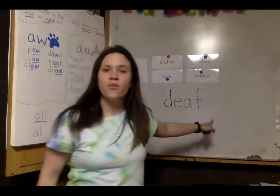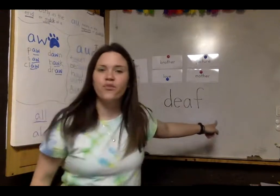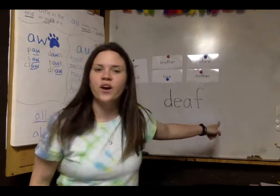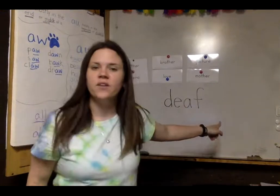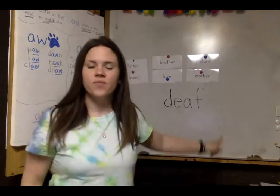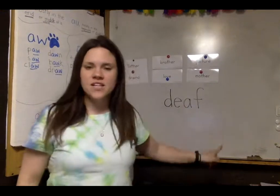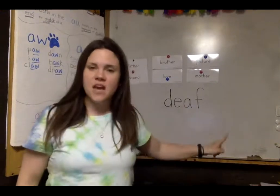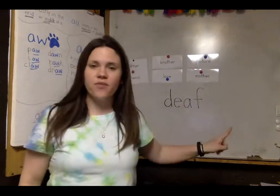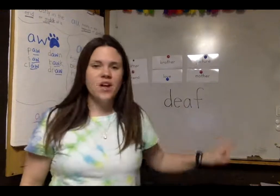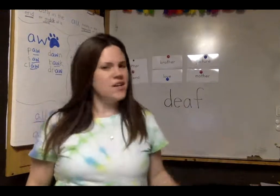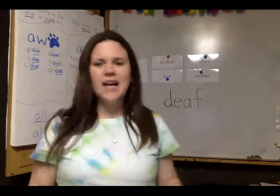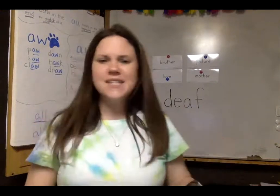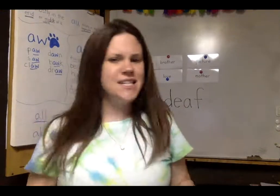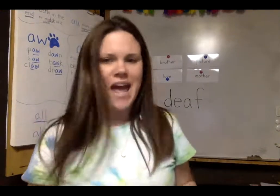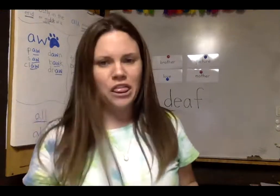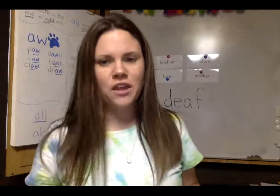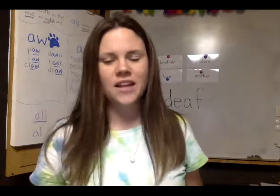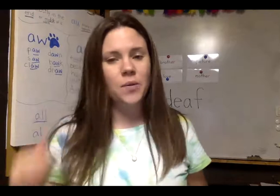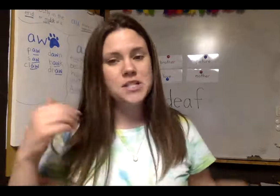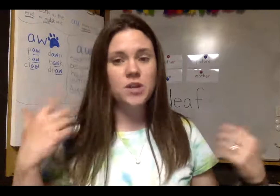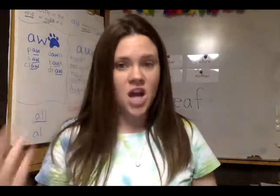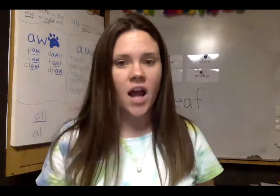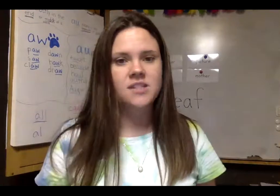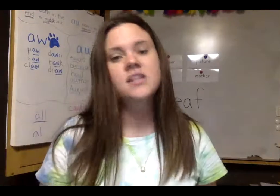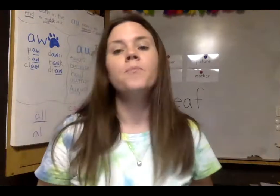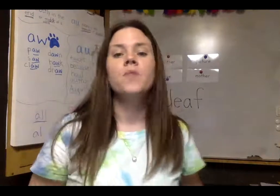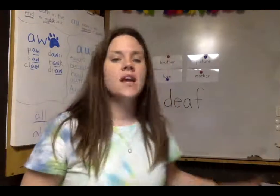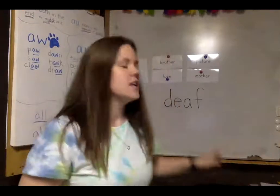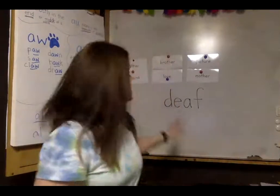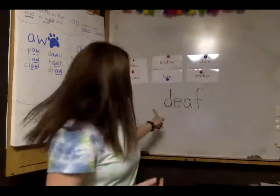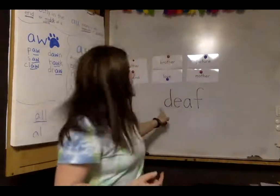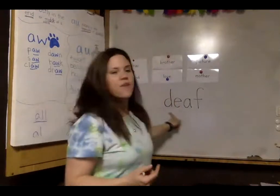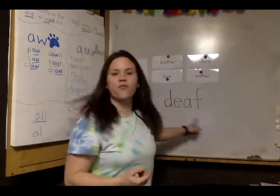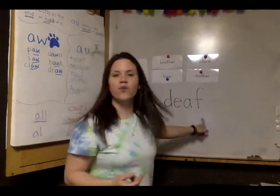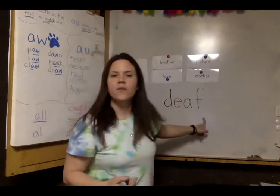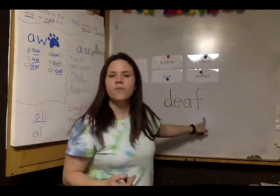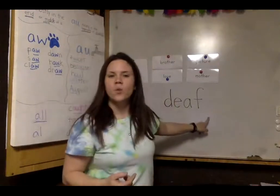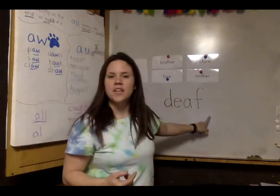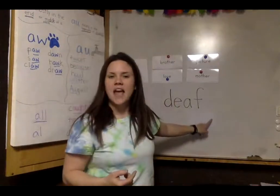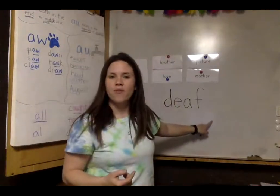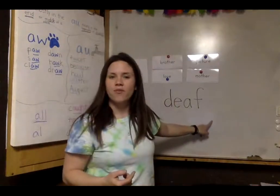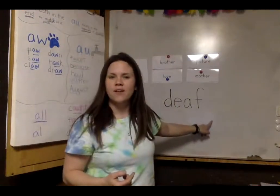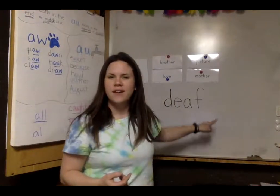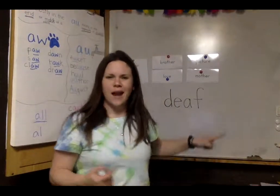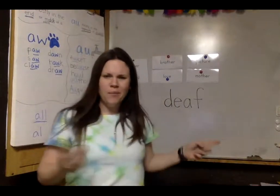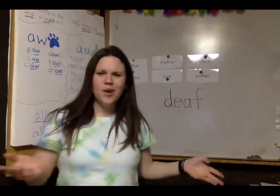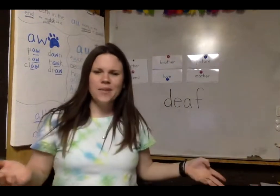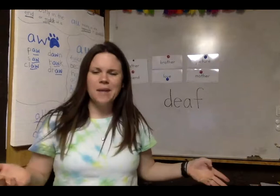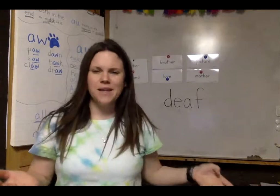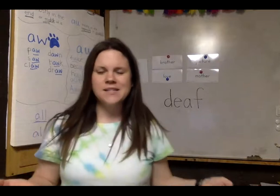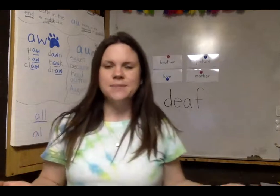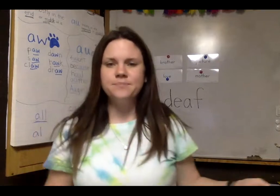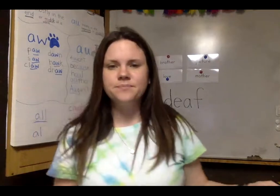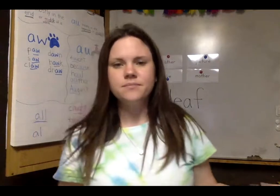deaf. Deaf. Not death, like when someone dies. Deaf with an F. Anyone know